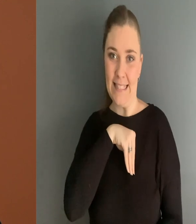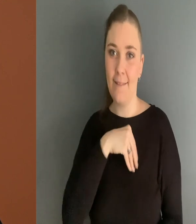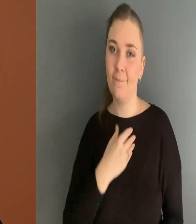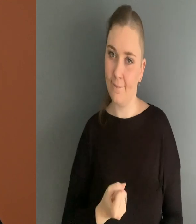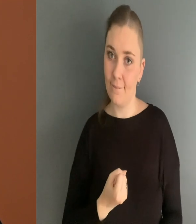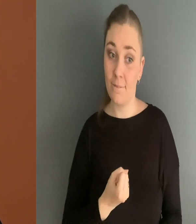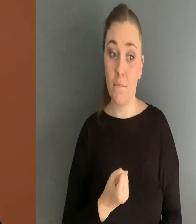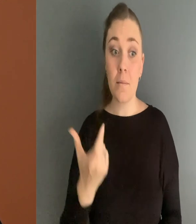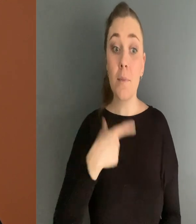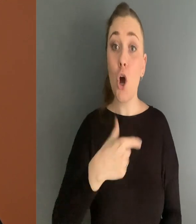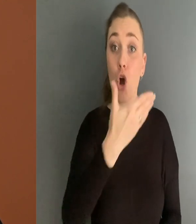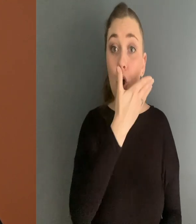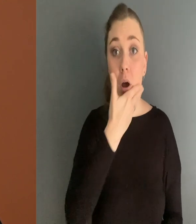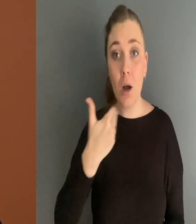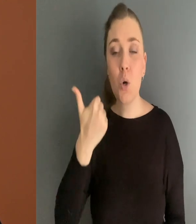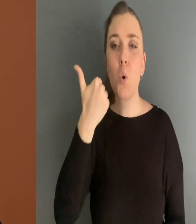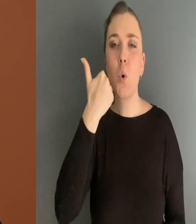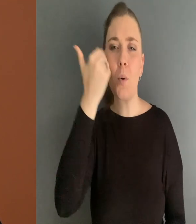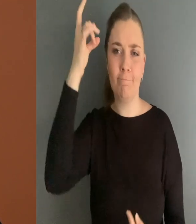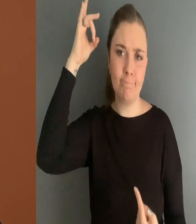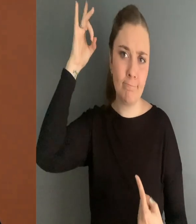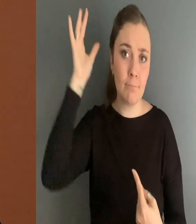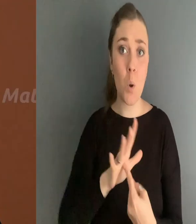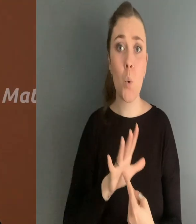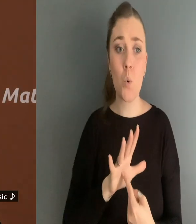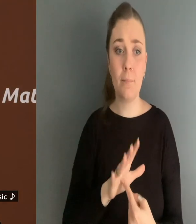Because kindness always matters.